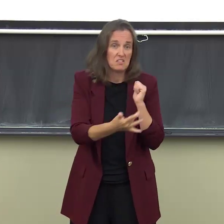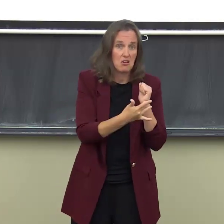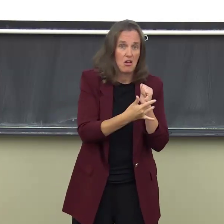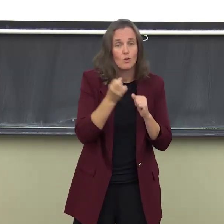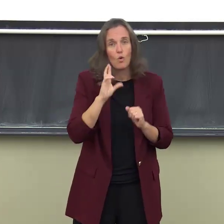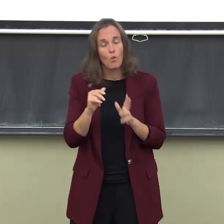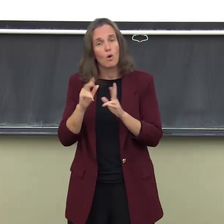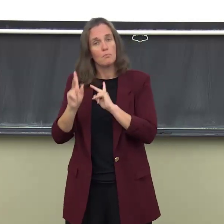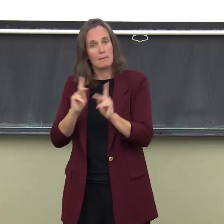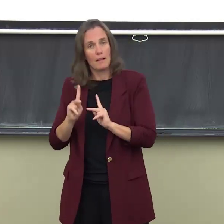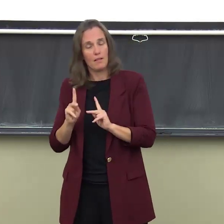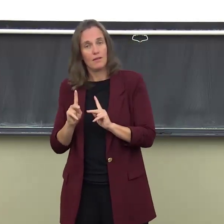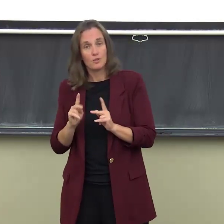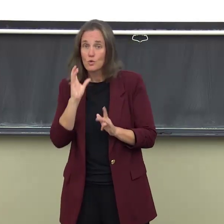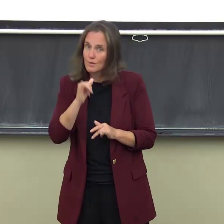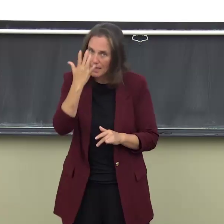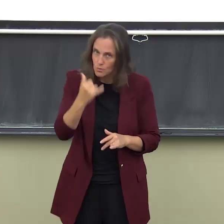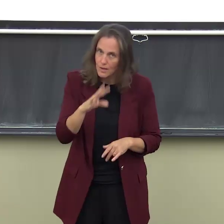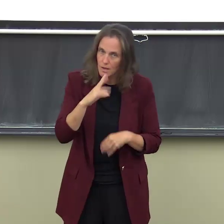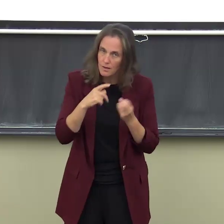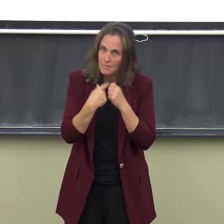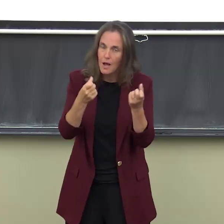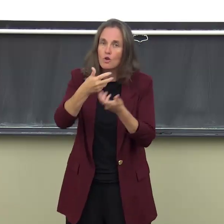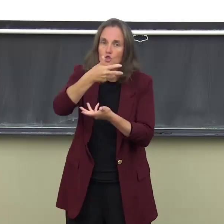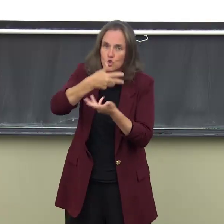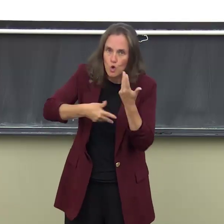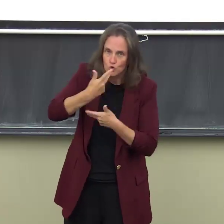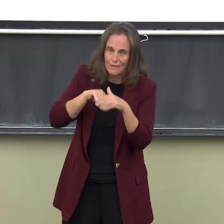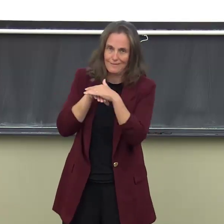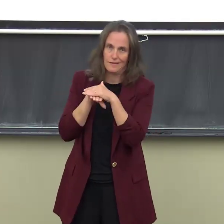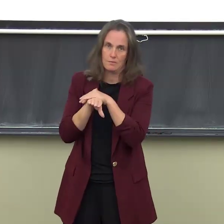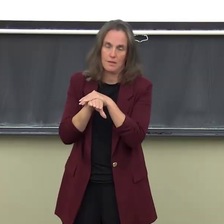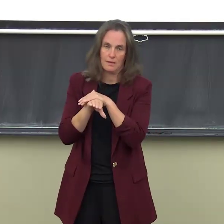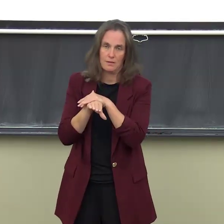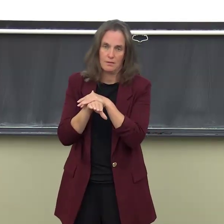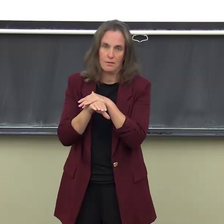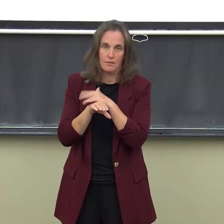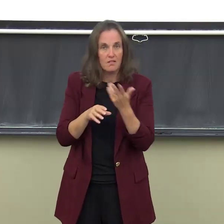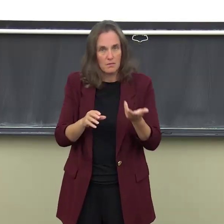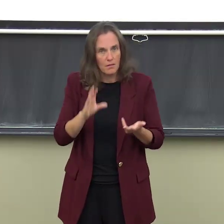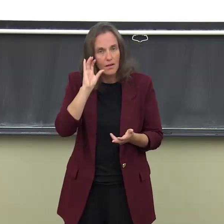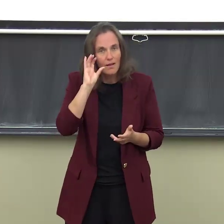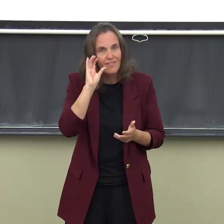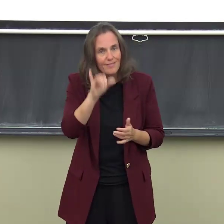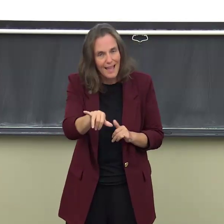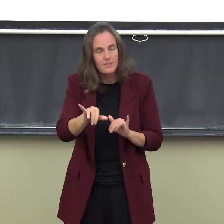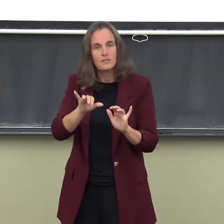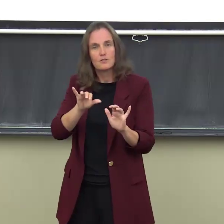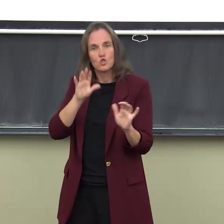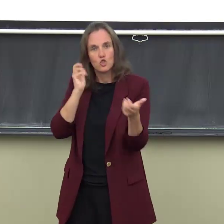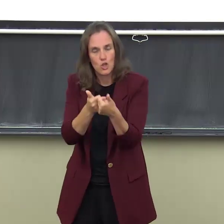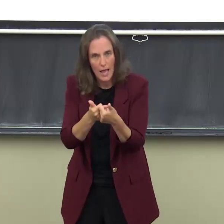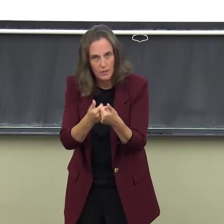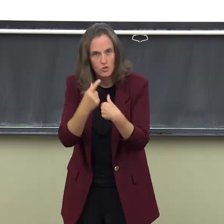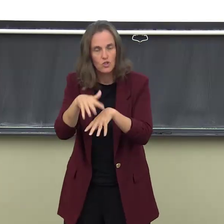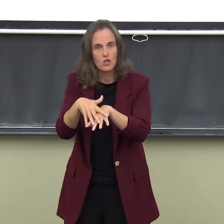people. That's why I talk about social accessibility. That's the sand that slows the machine down